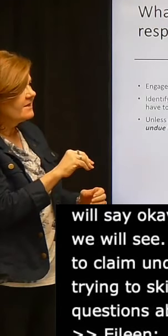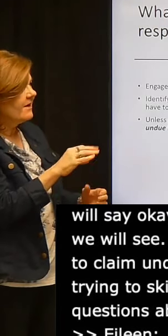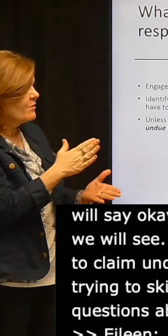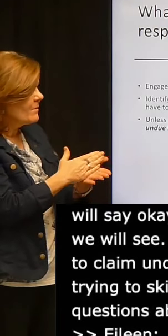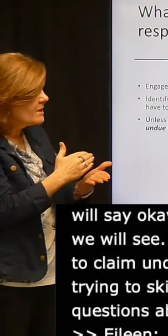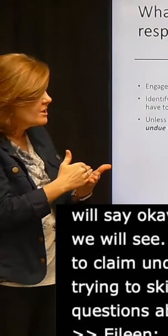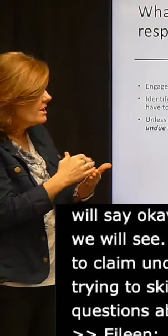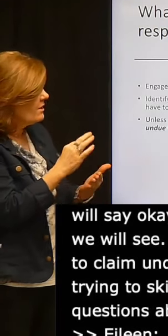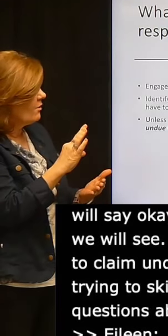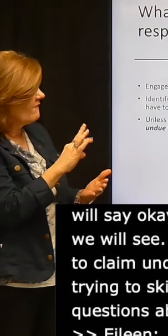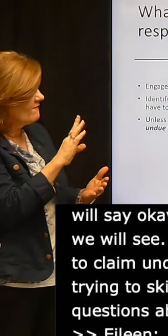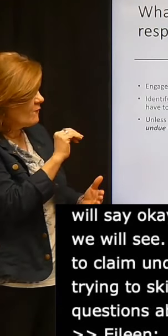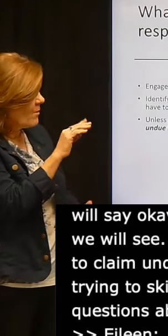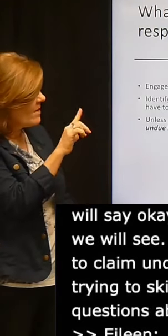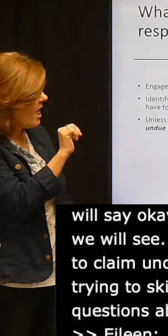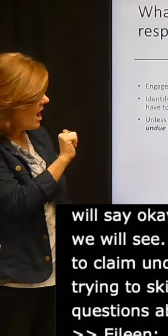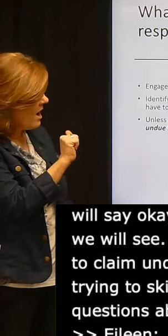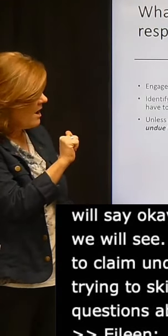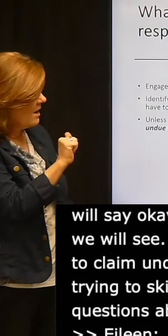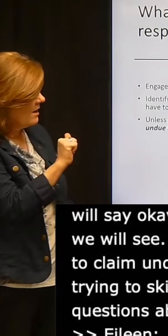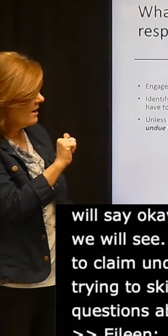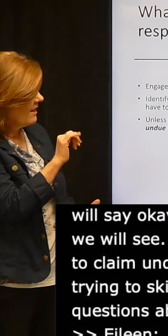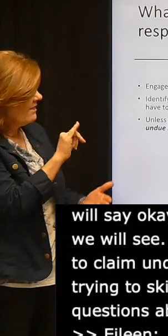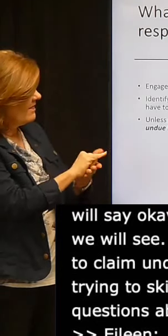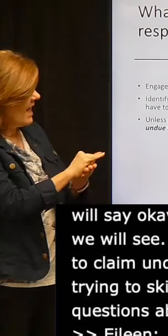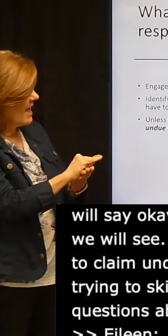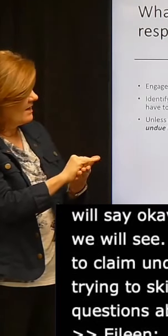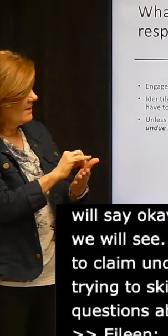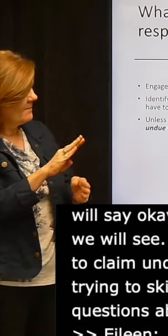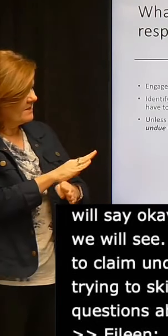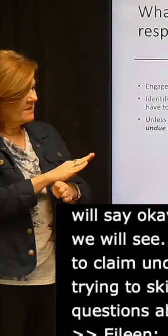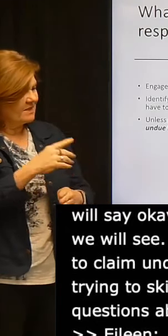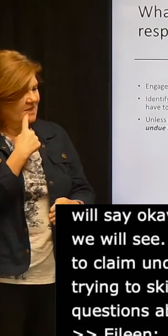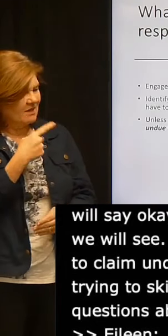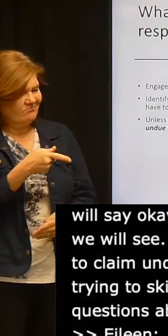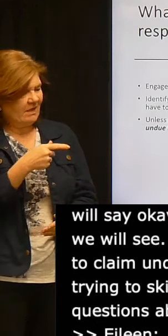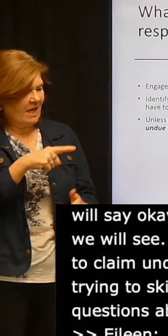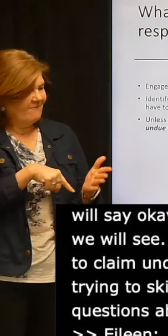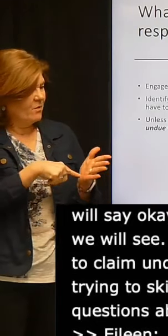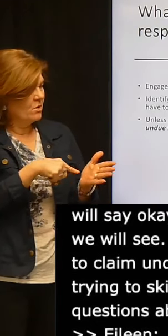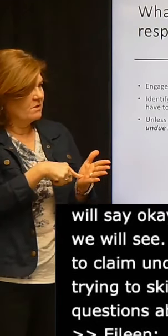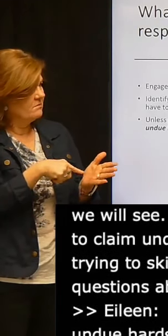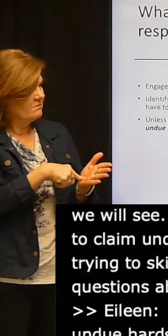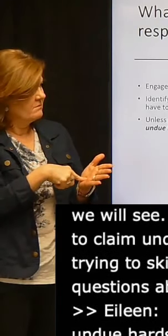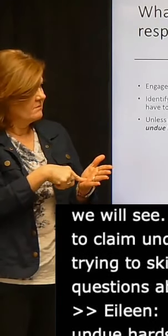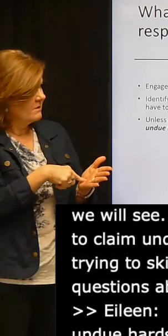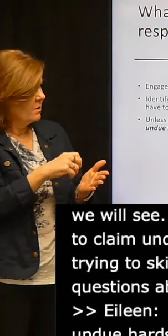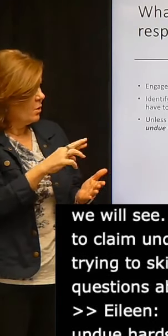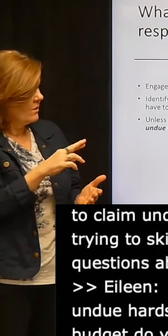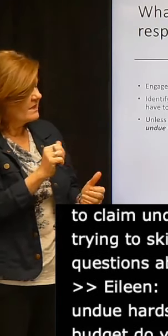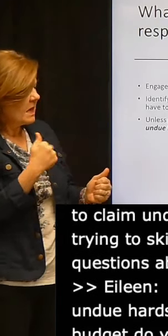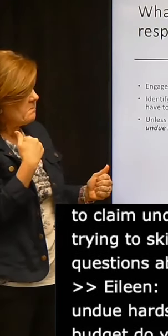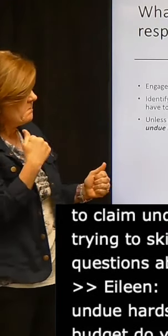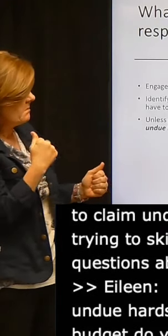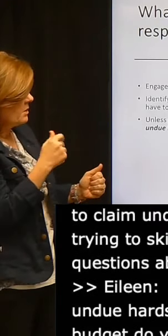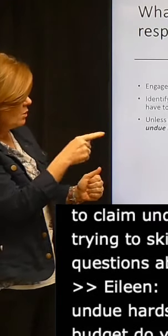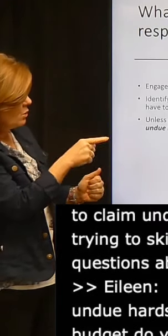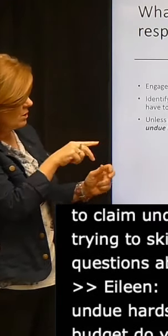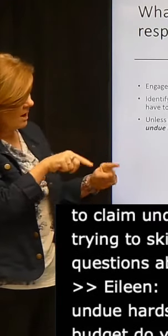What percentage of a budget, do you have a formula or something that businesses can say that I can't afford this, and